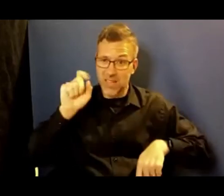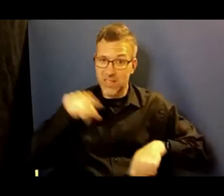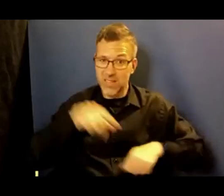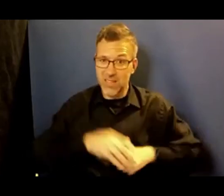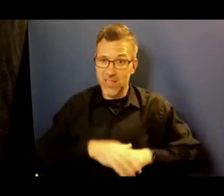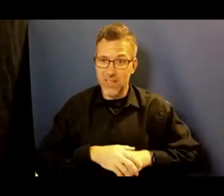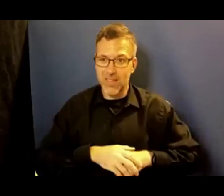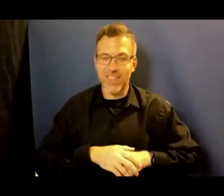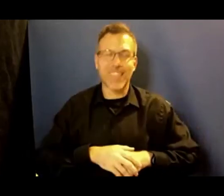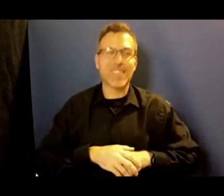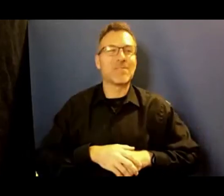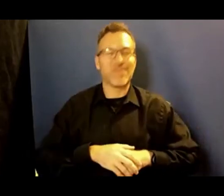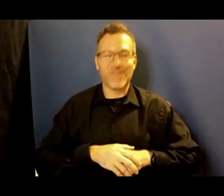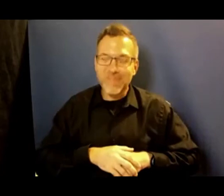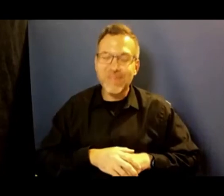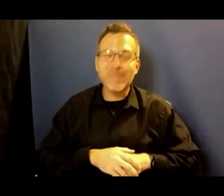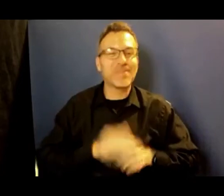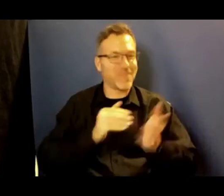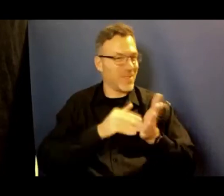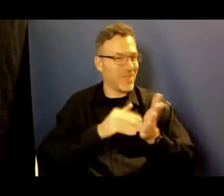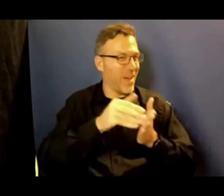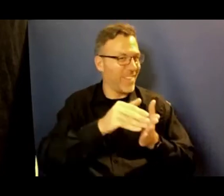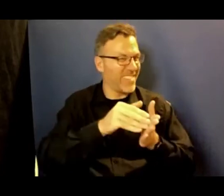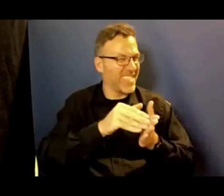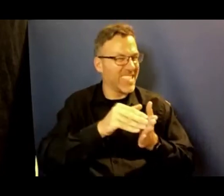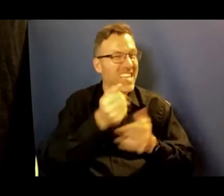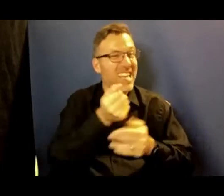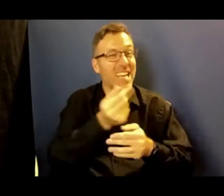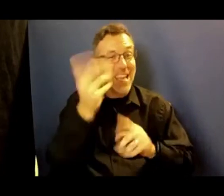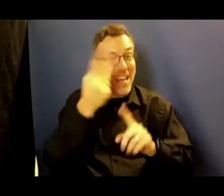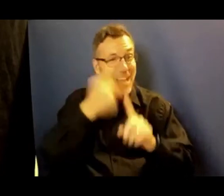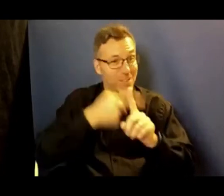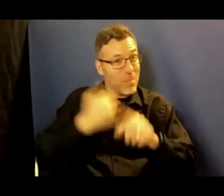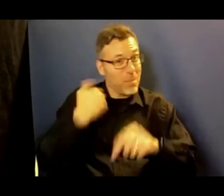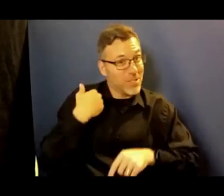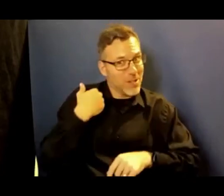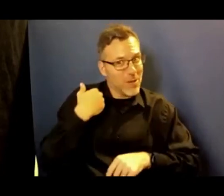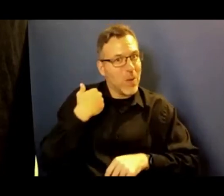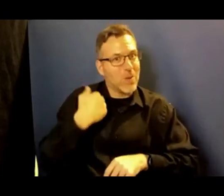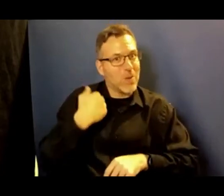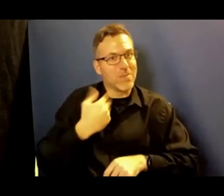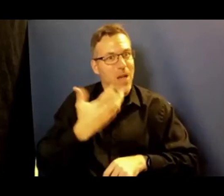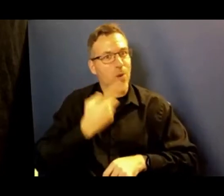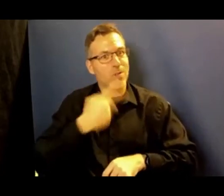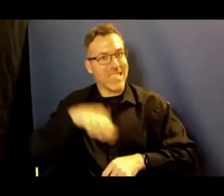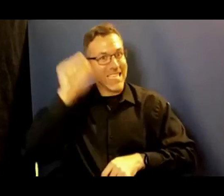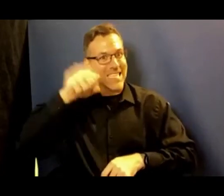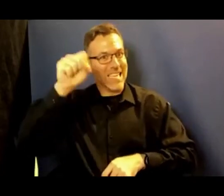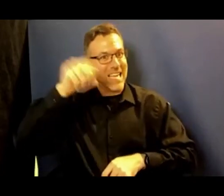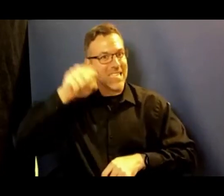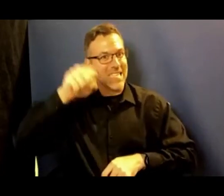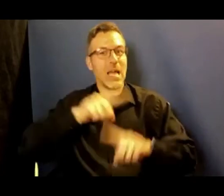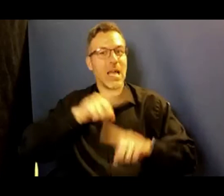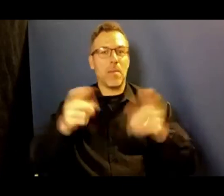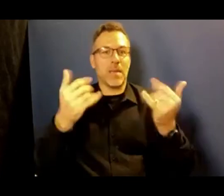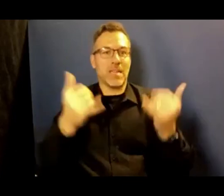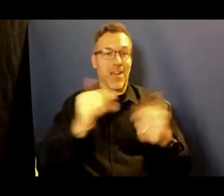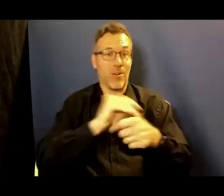love that question. We were there a few months ago and I could have said yes, but the variants have changed that.